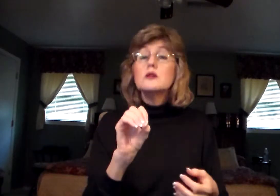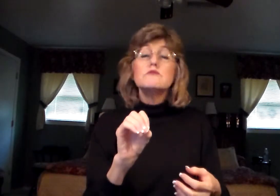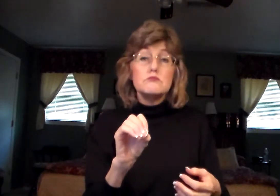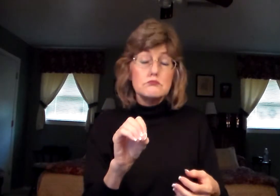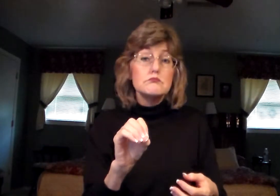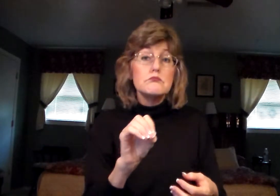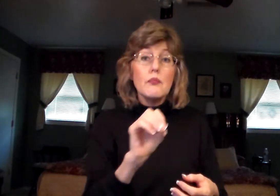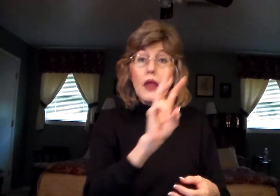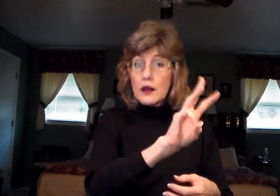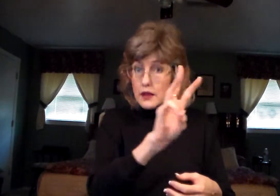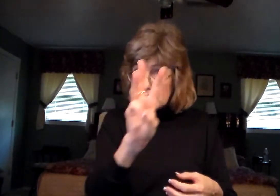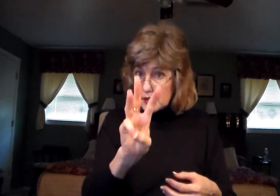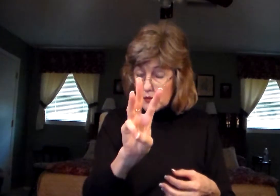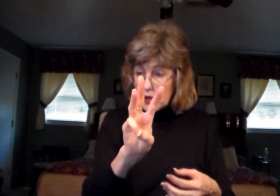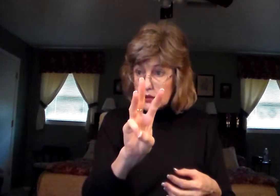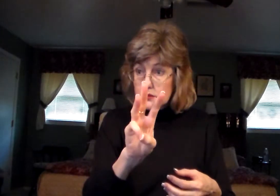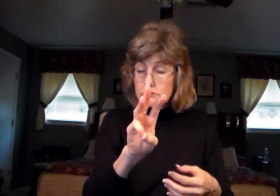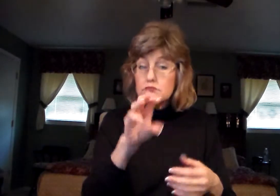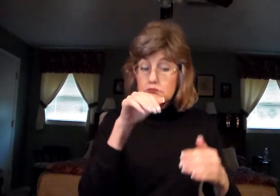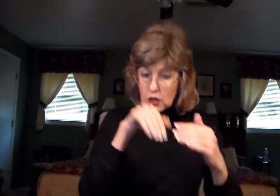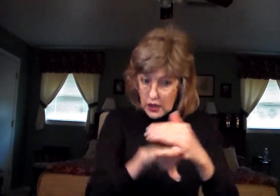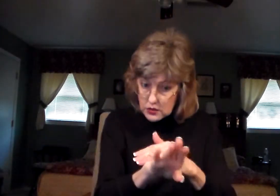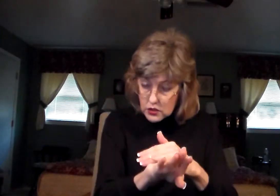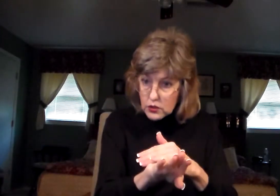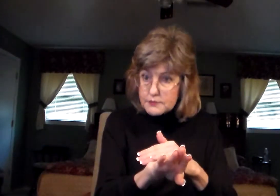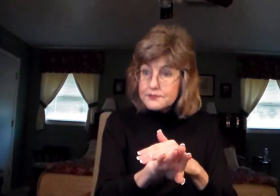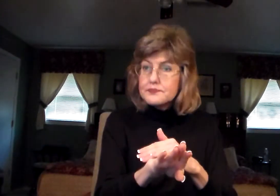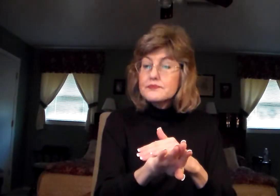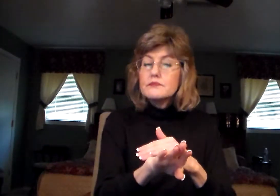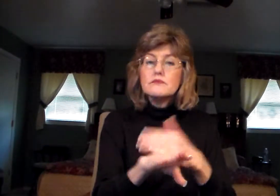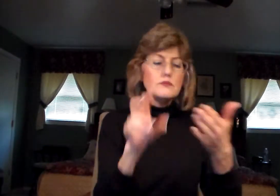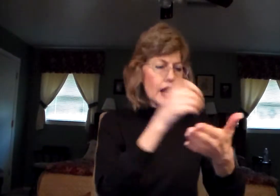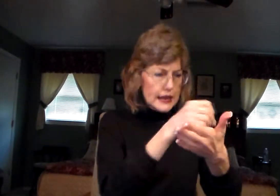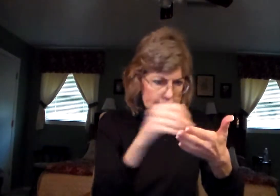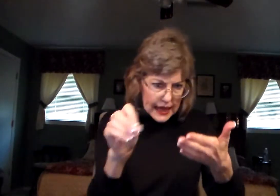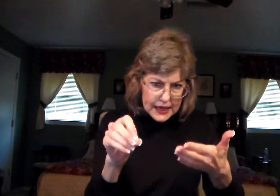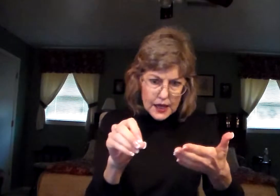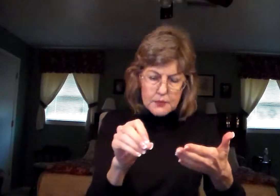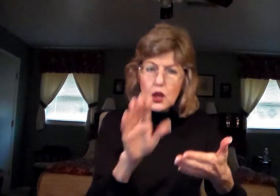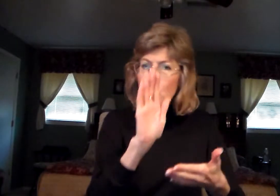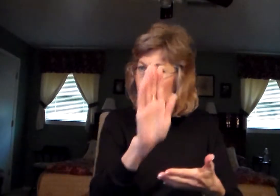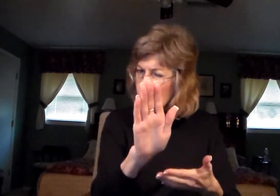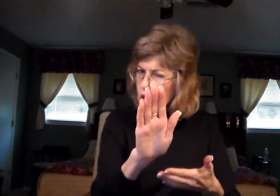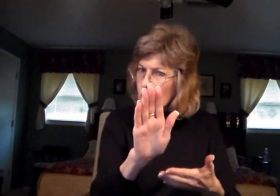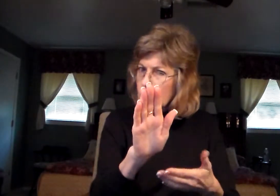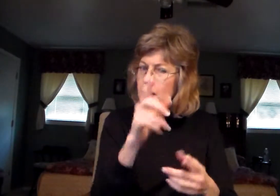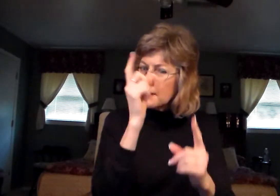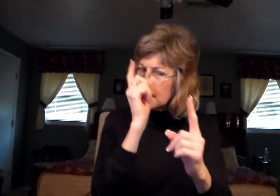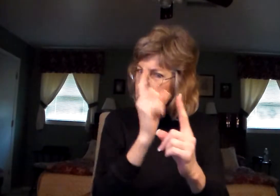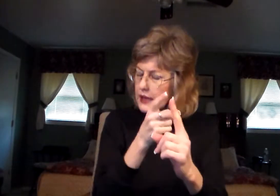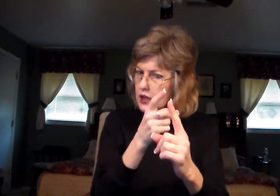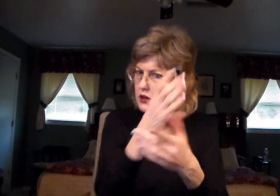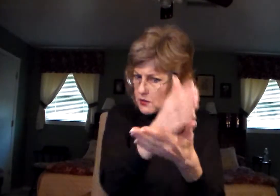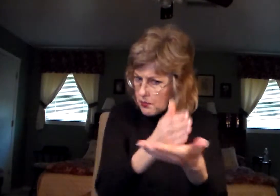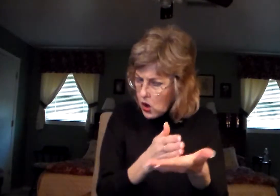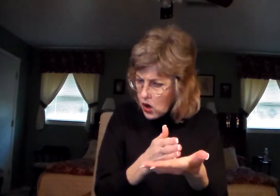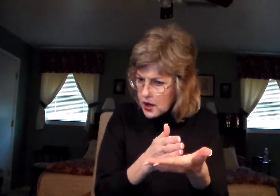going to link to, you're going to sign up for your specific section, and then inside